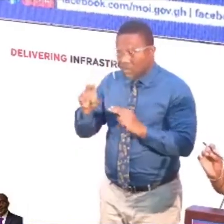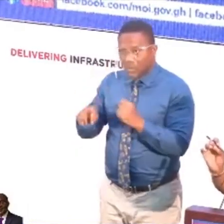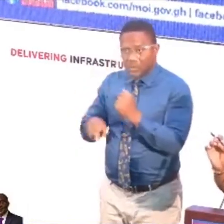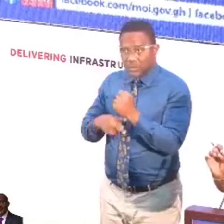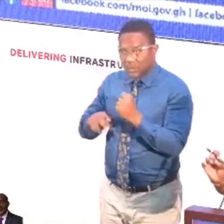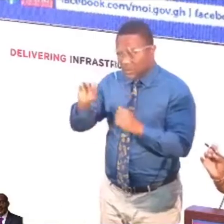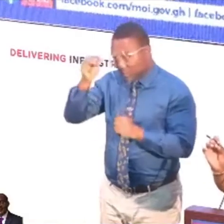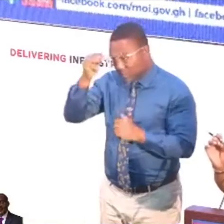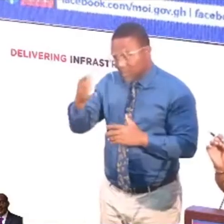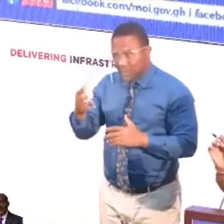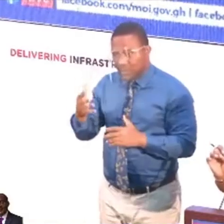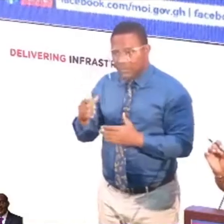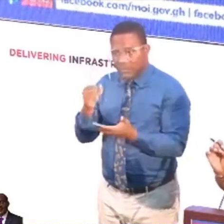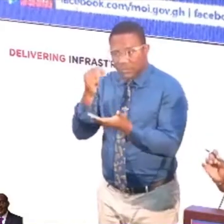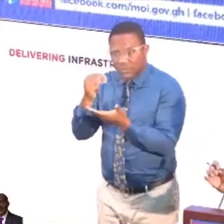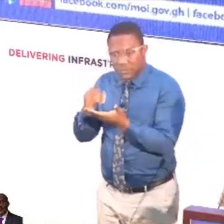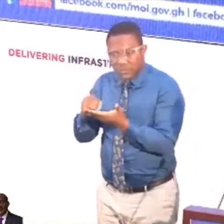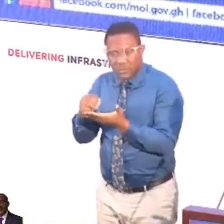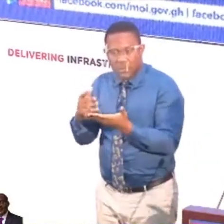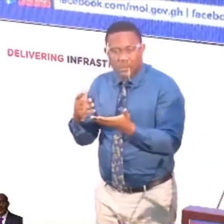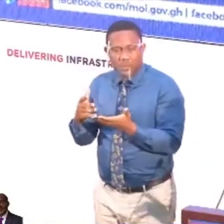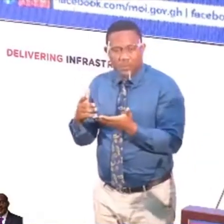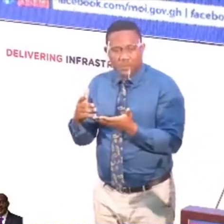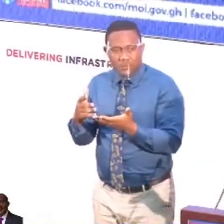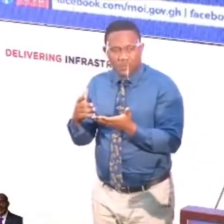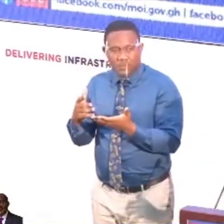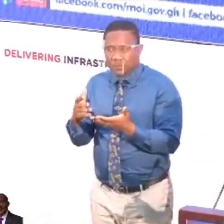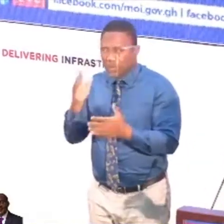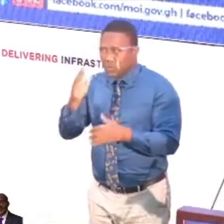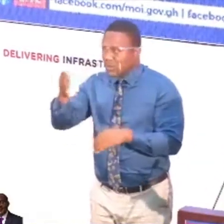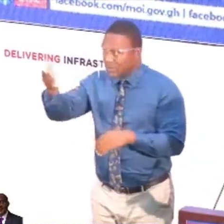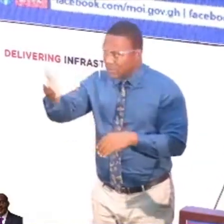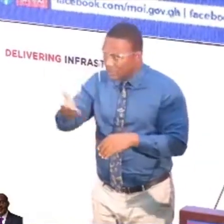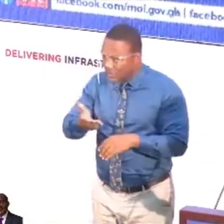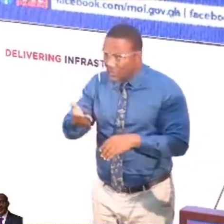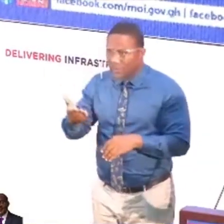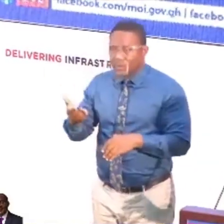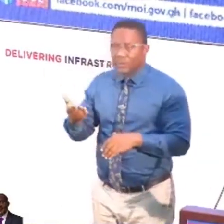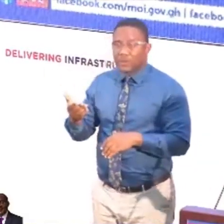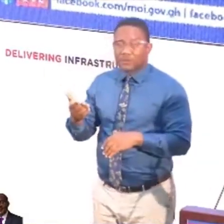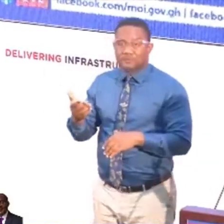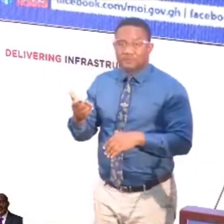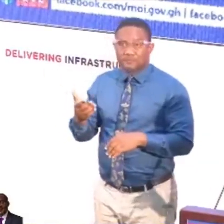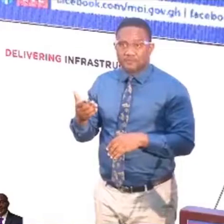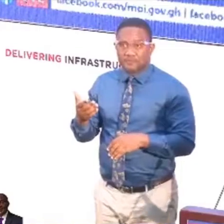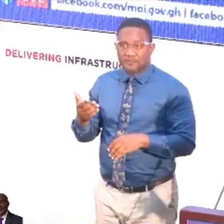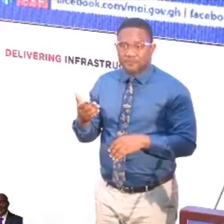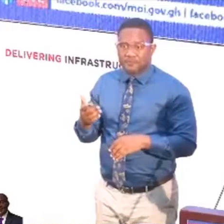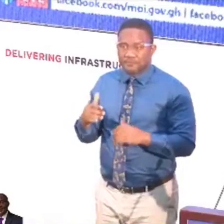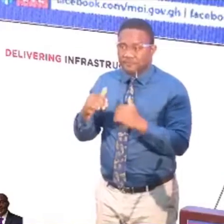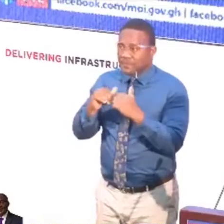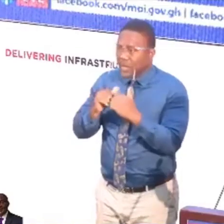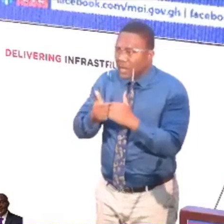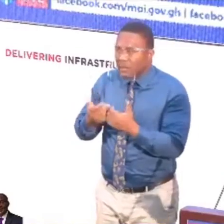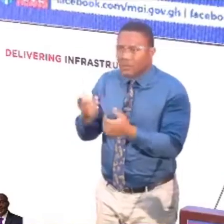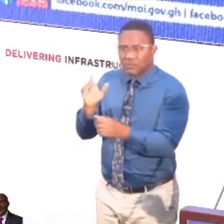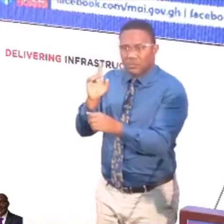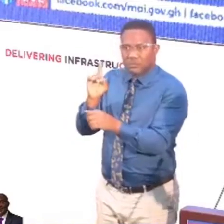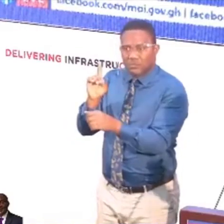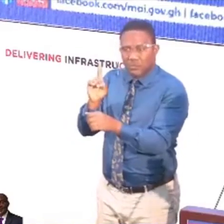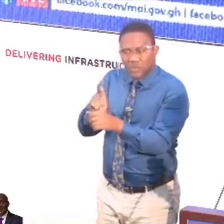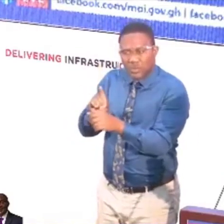and Evaluation, Honorable William Sabi, I shall invite you to speak to the issue on how disability